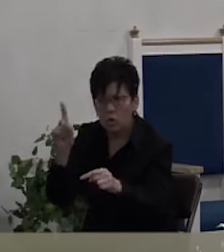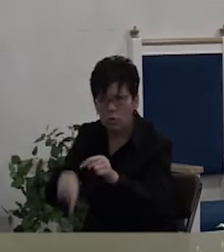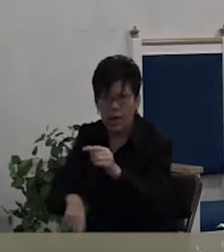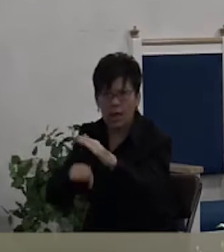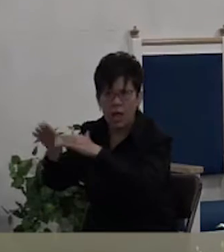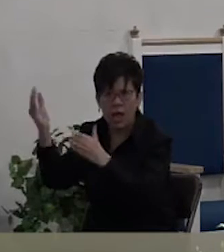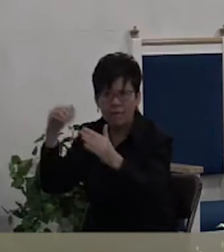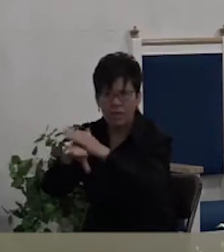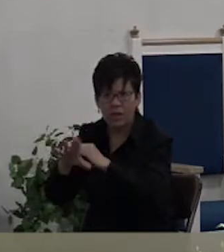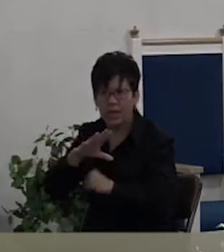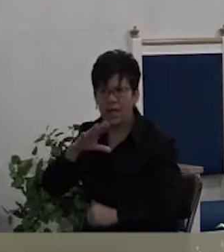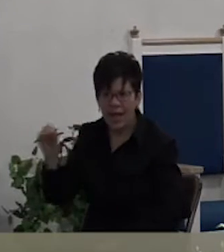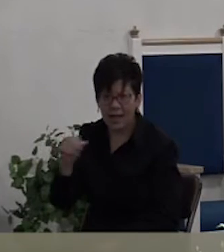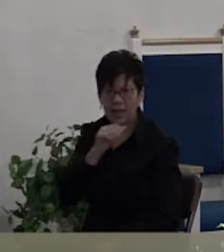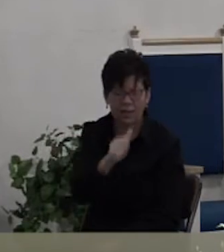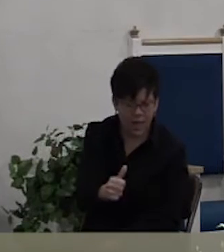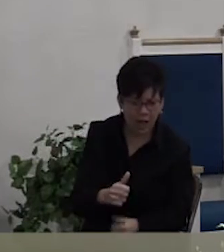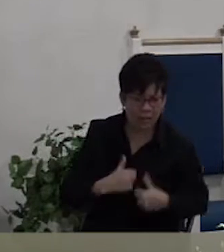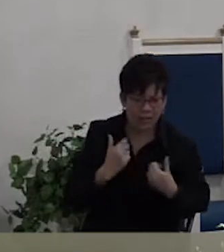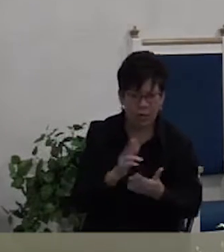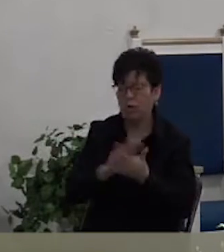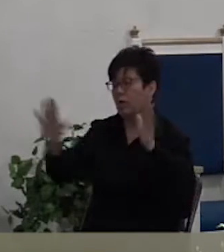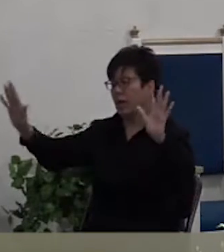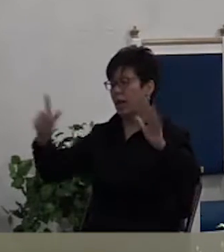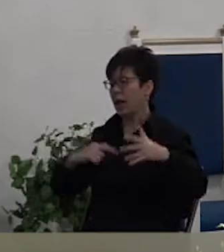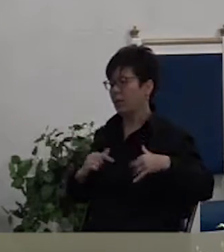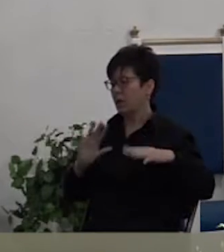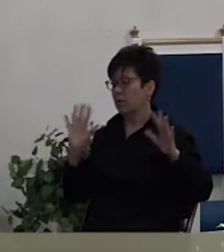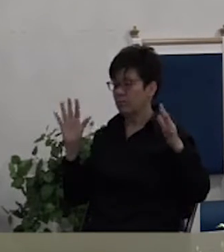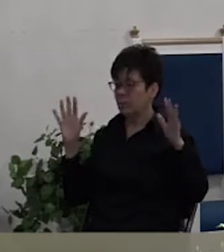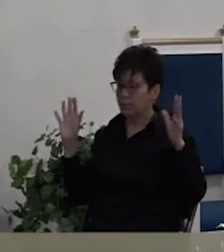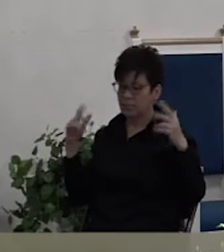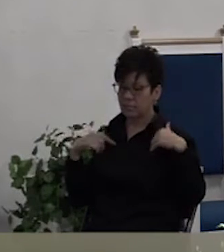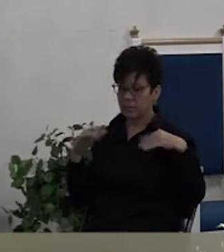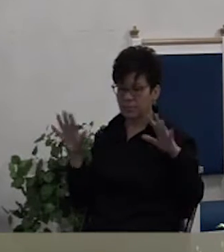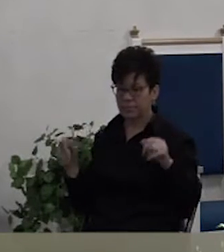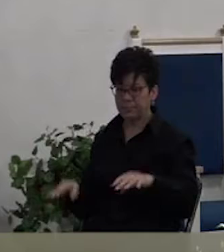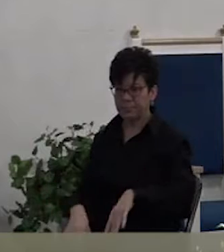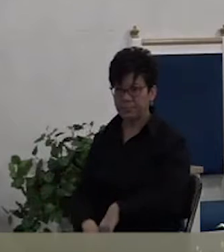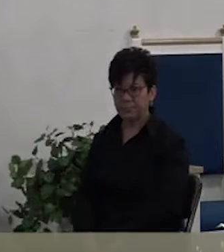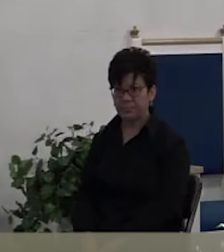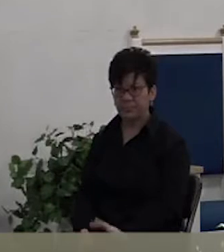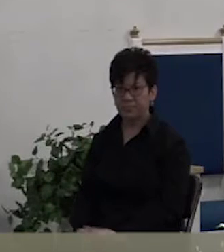you're not living holy. All right, I'll leave it alone. I ain't getting no amens on it.